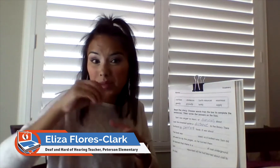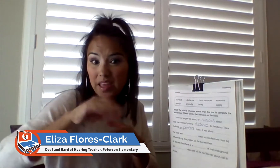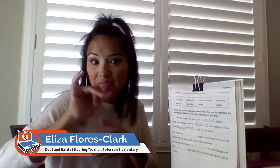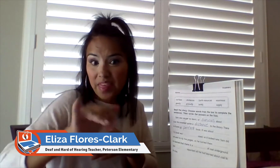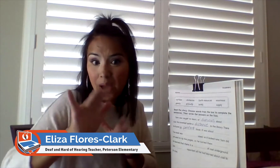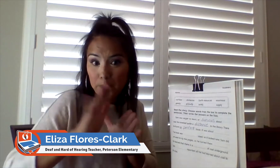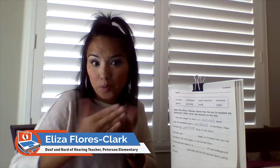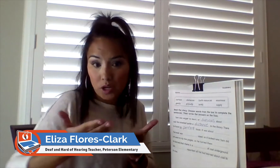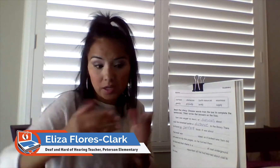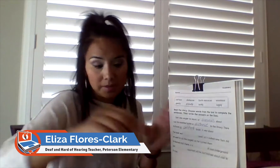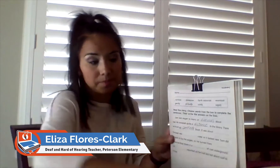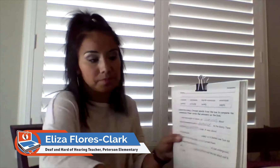in that book.